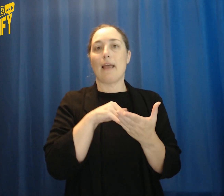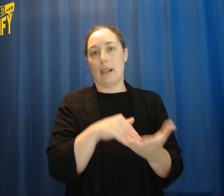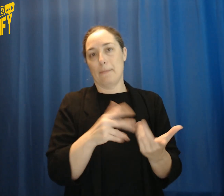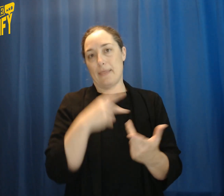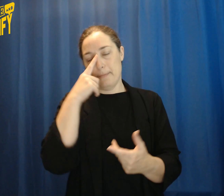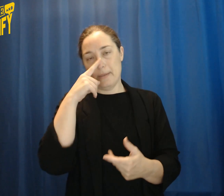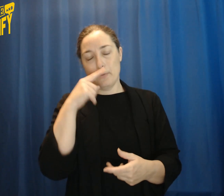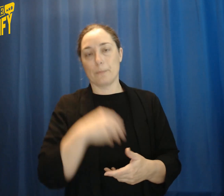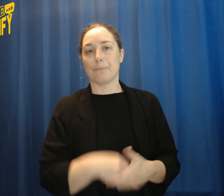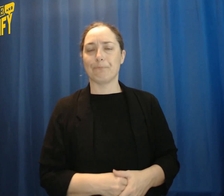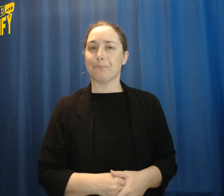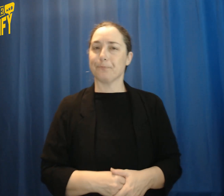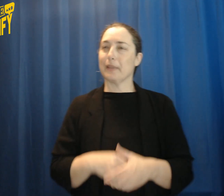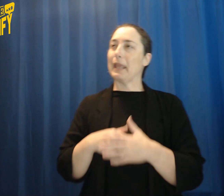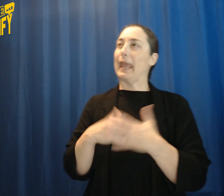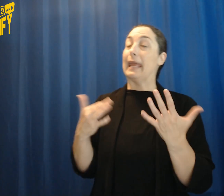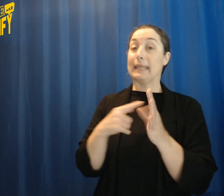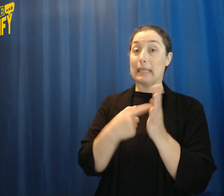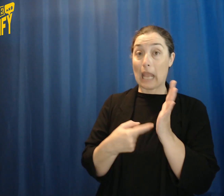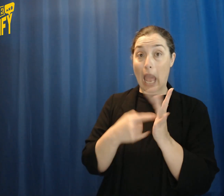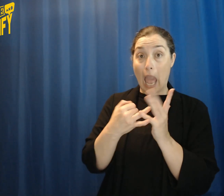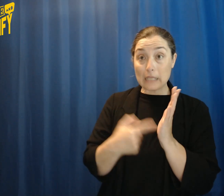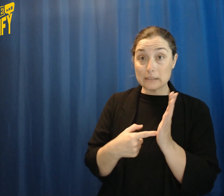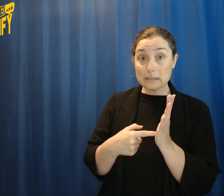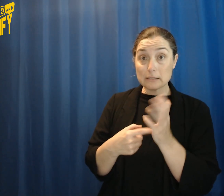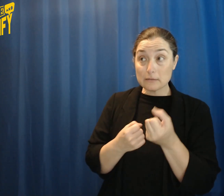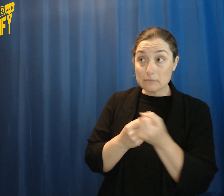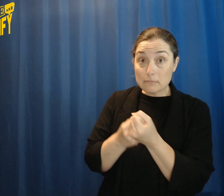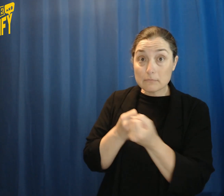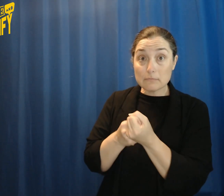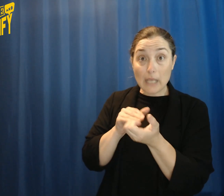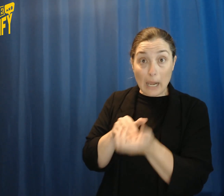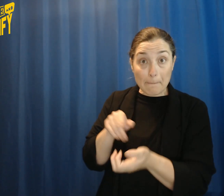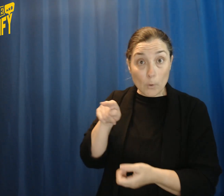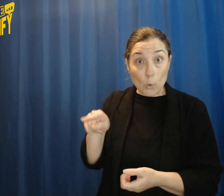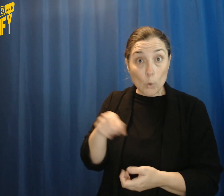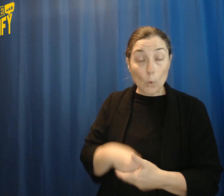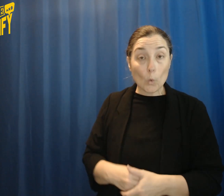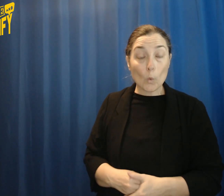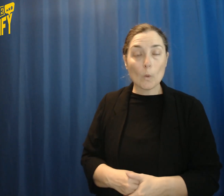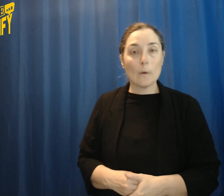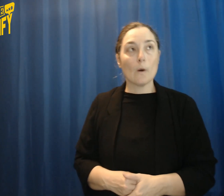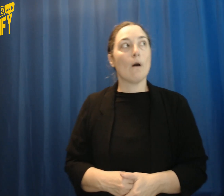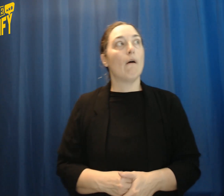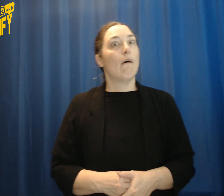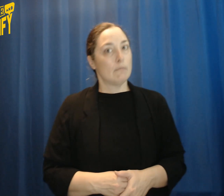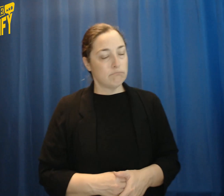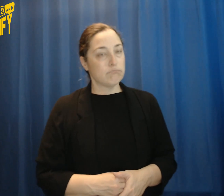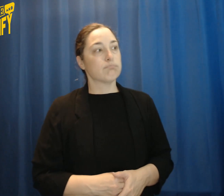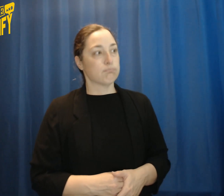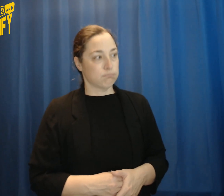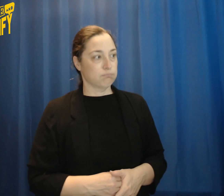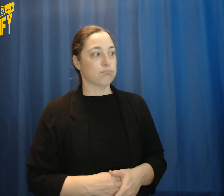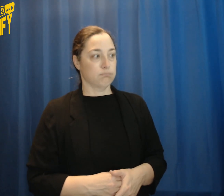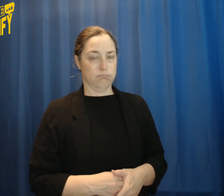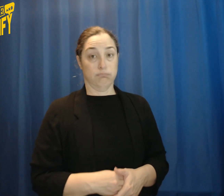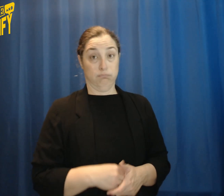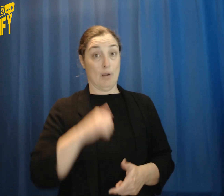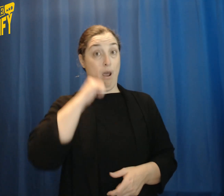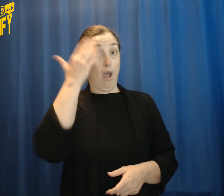that supported you or changed your life? Oh, I had an art teacher at high school.